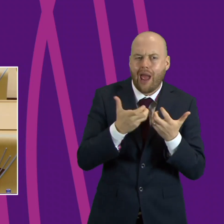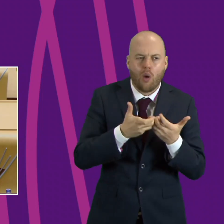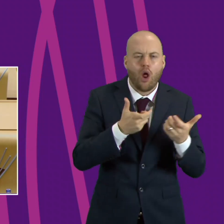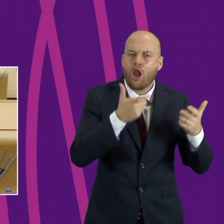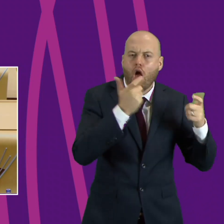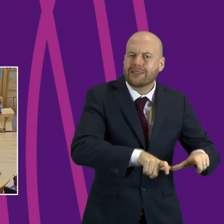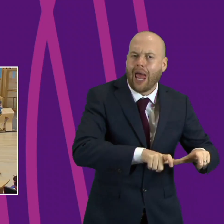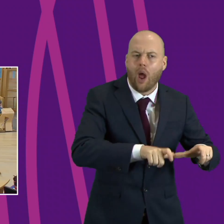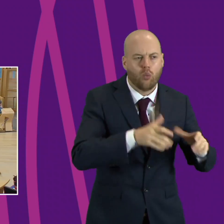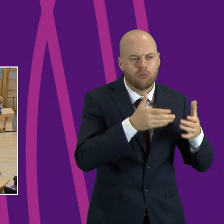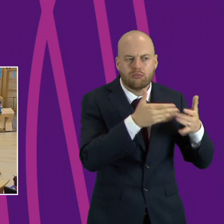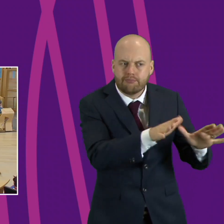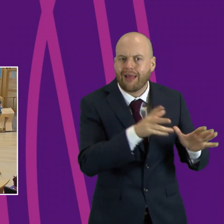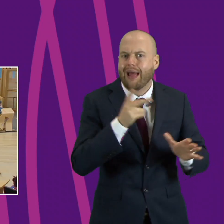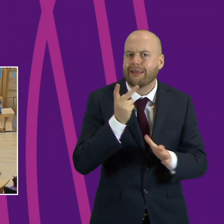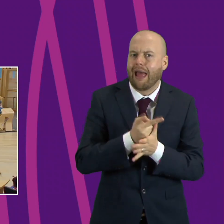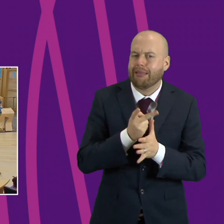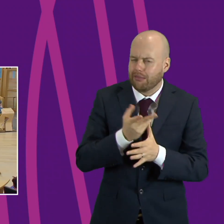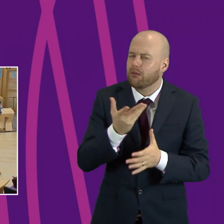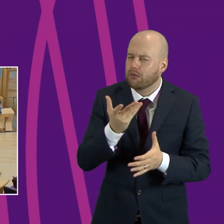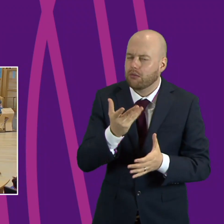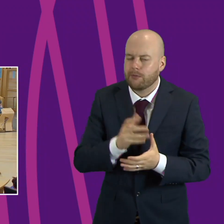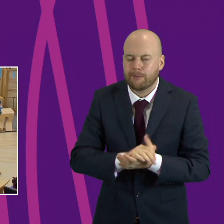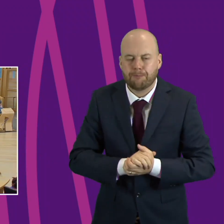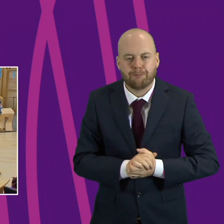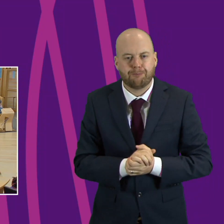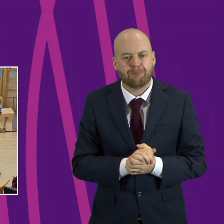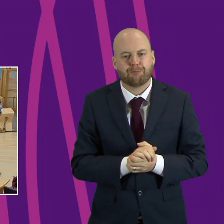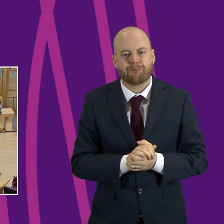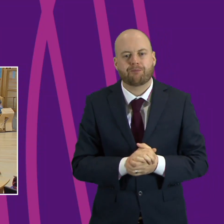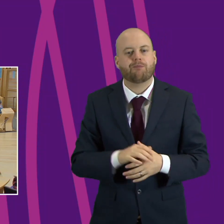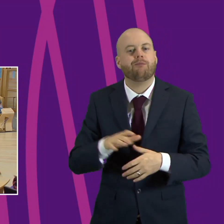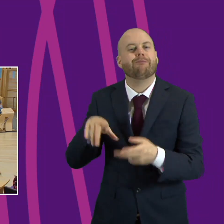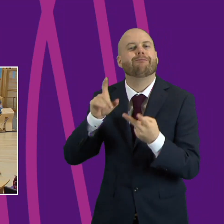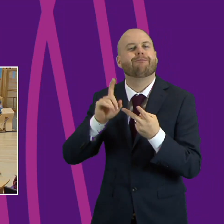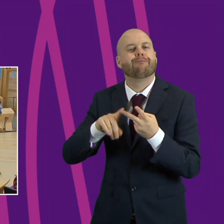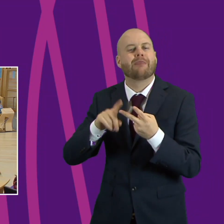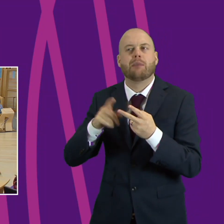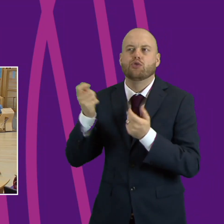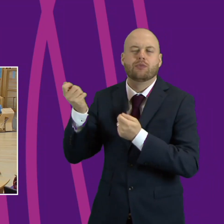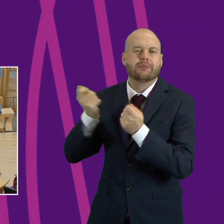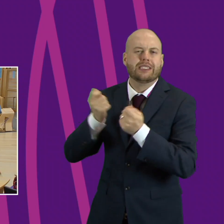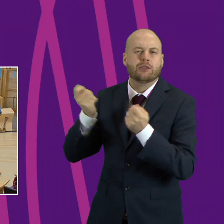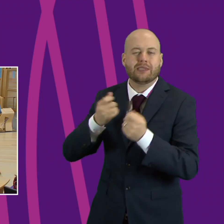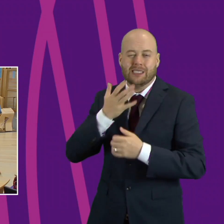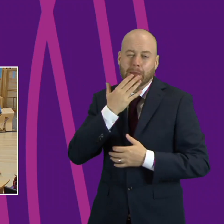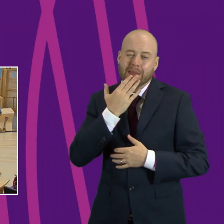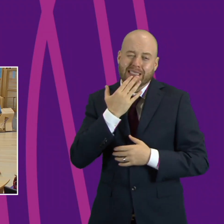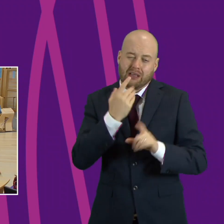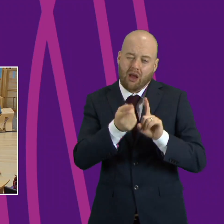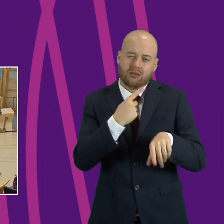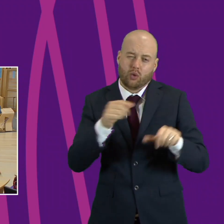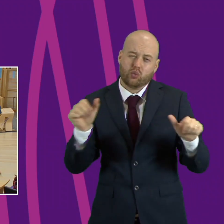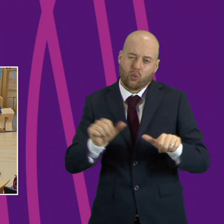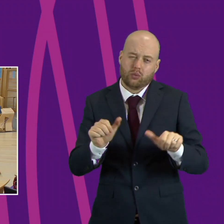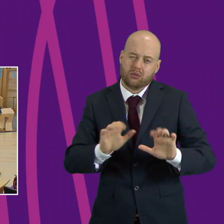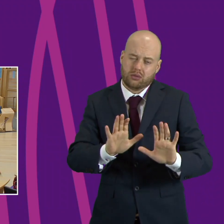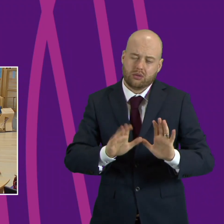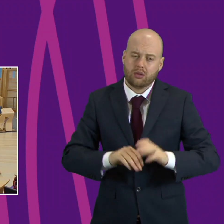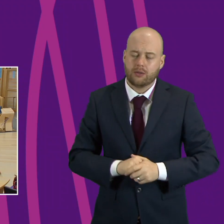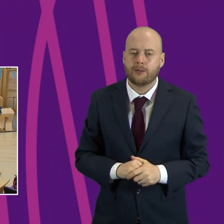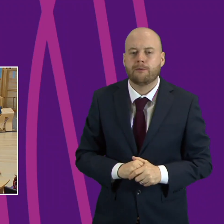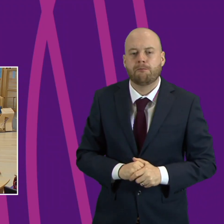them. Even shorter questions and answers, please. Bill Bowman, to be followed by Gillian Martin. Thank you. Looking to primary care, I've